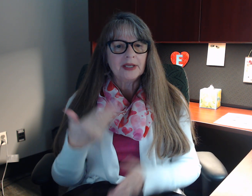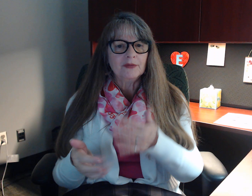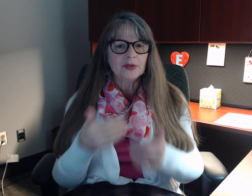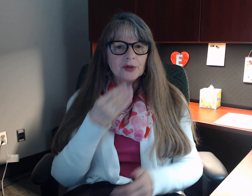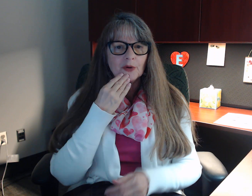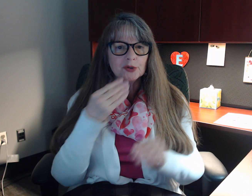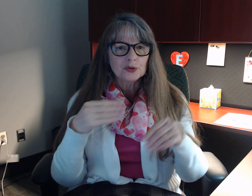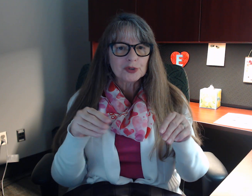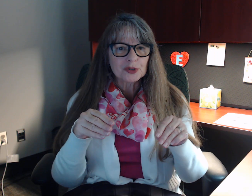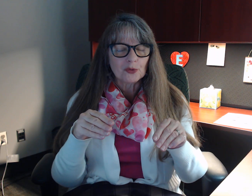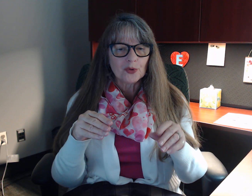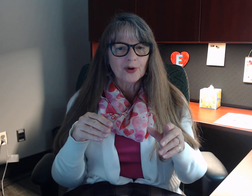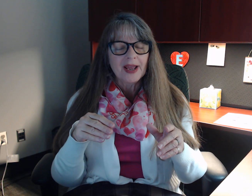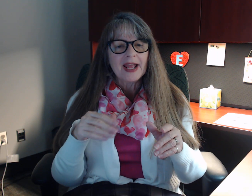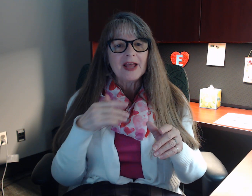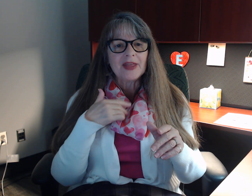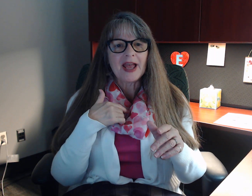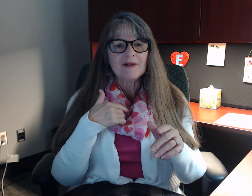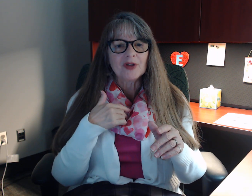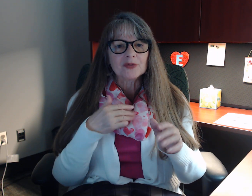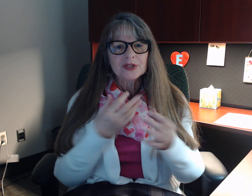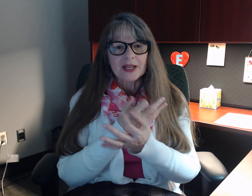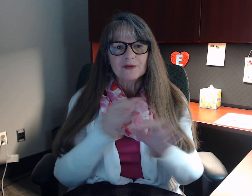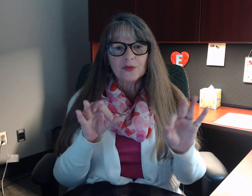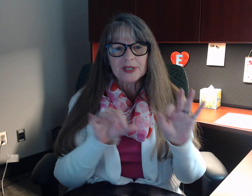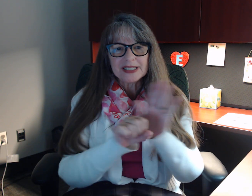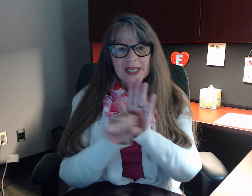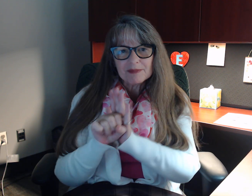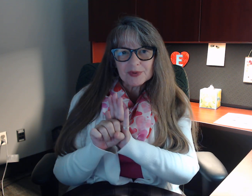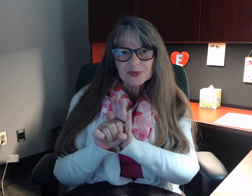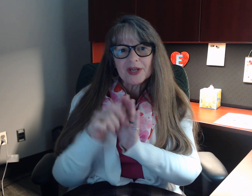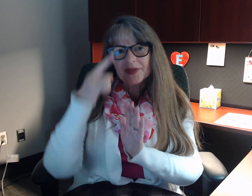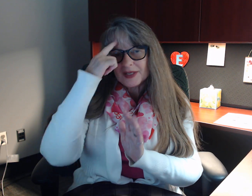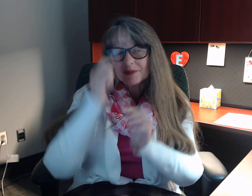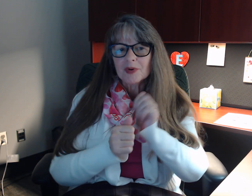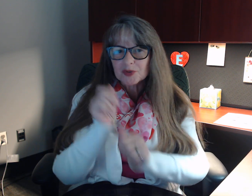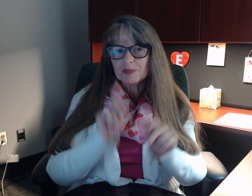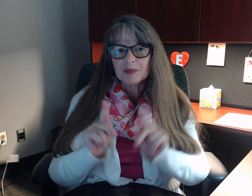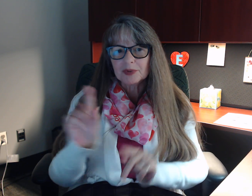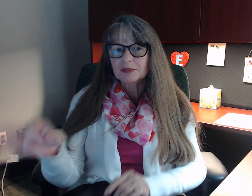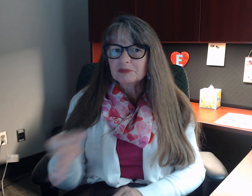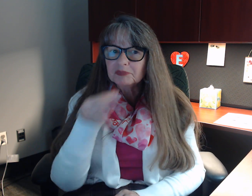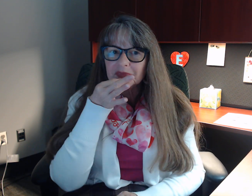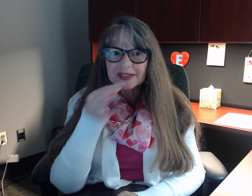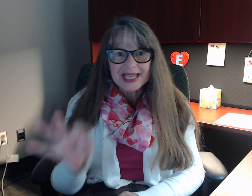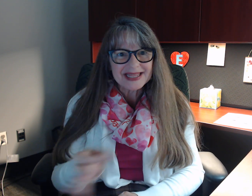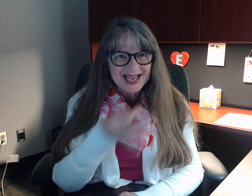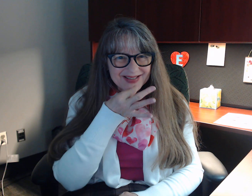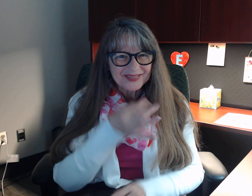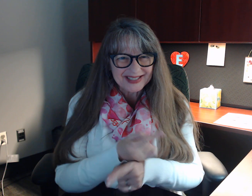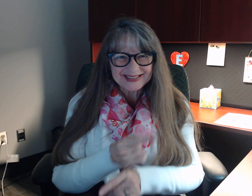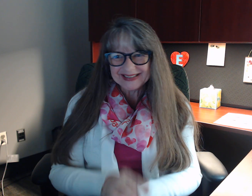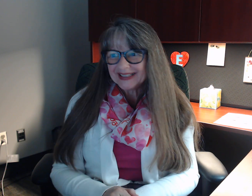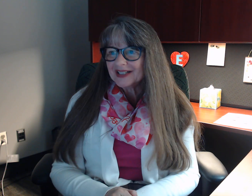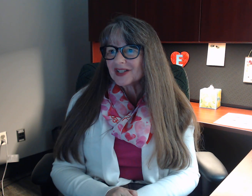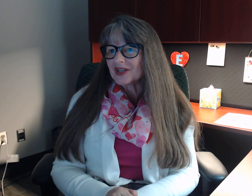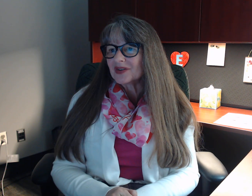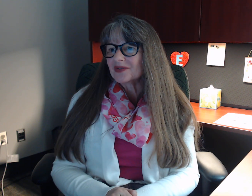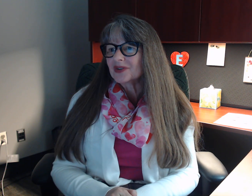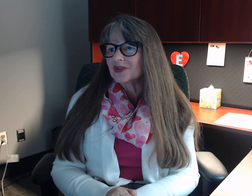the grocery store and they have those like free samples. I think most people take that, right? So do